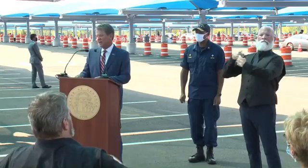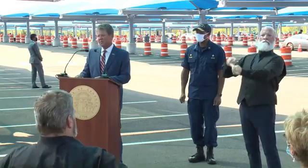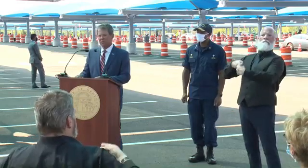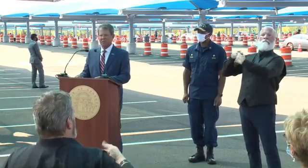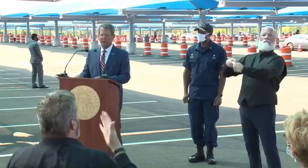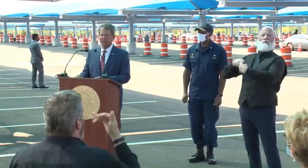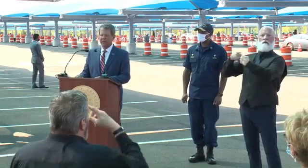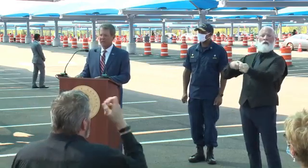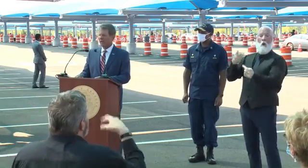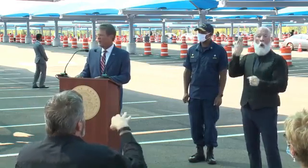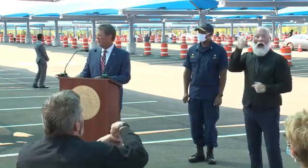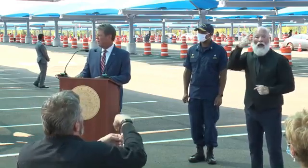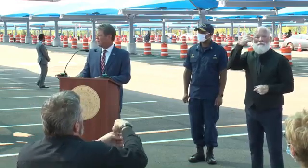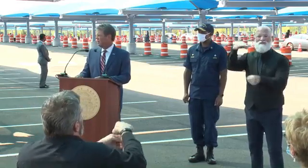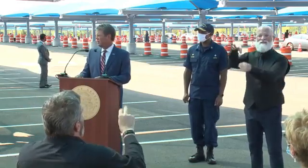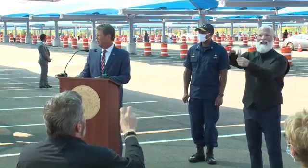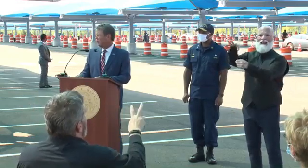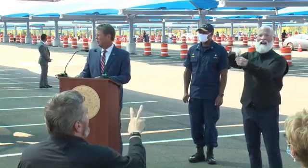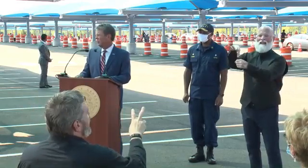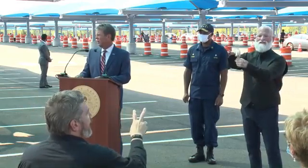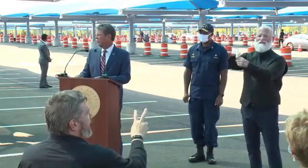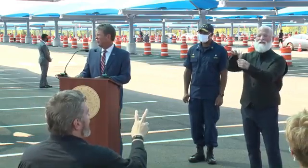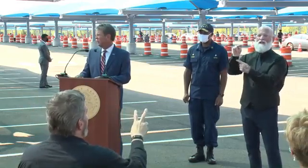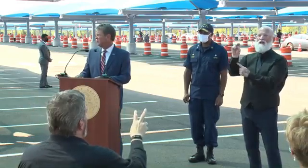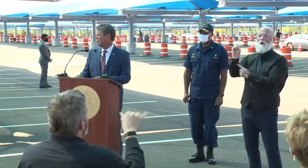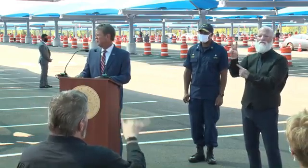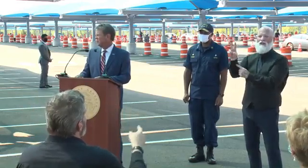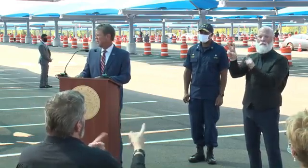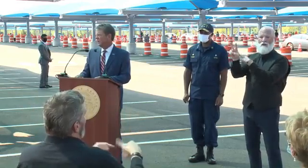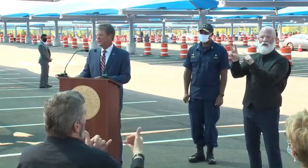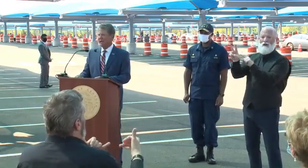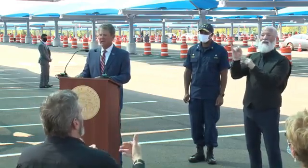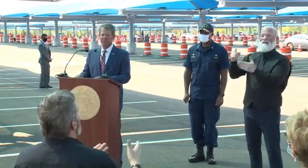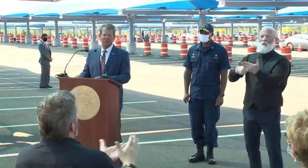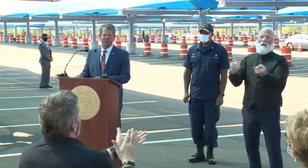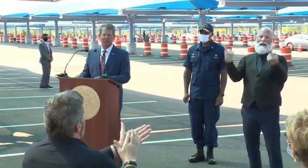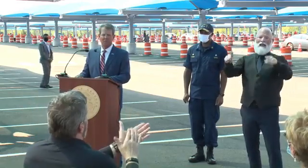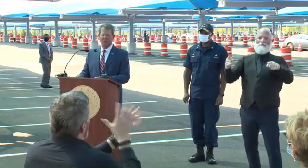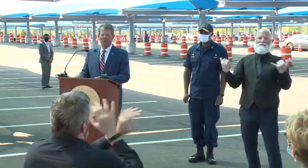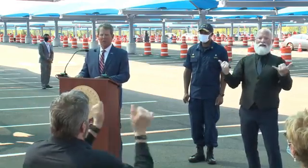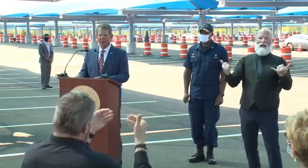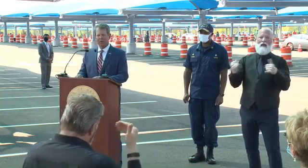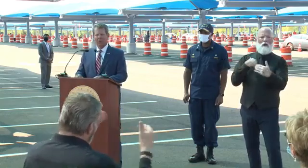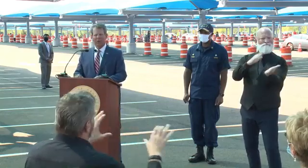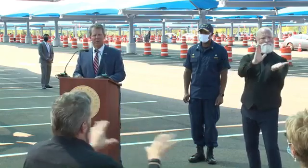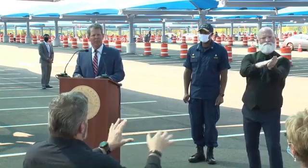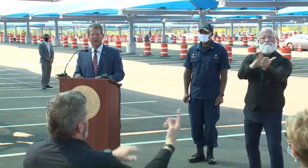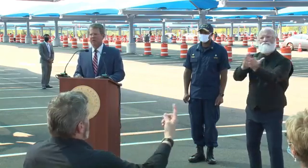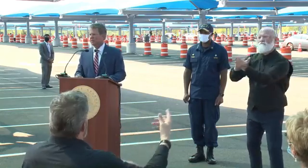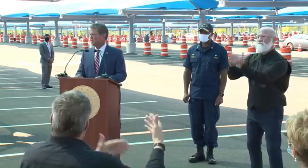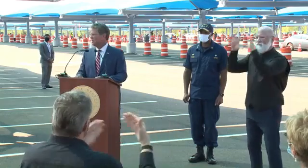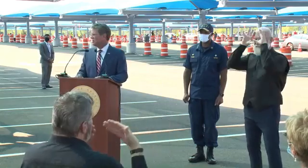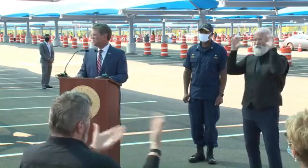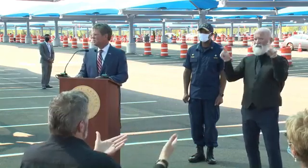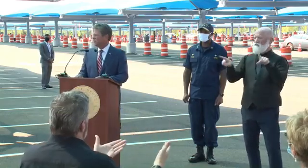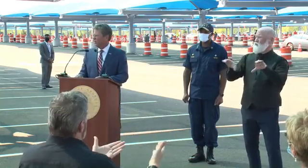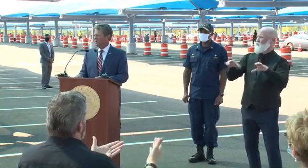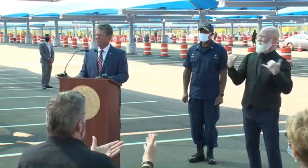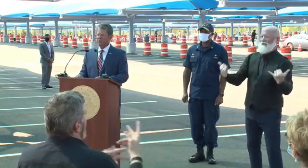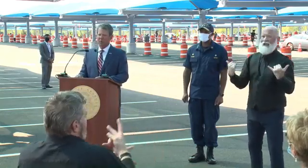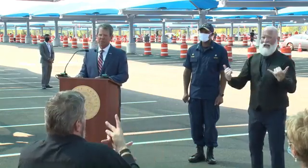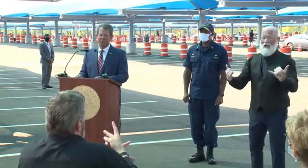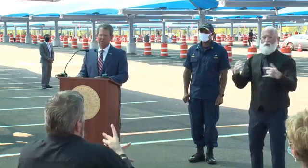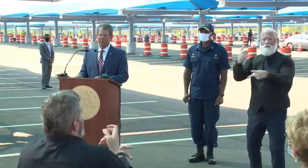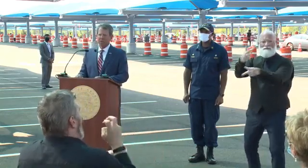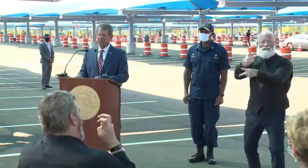and I think that's what's happening now. So I certainly want to applaud the president for taking the action to help hardworking American citizens as